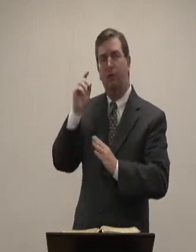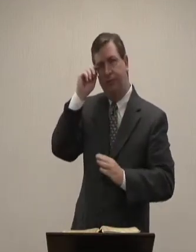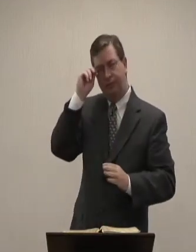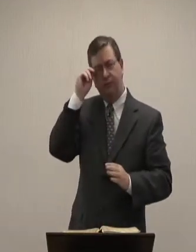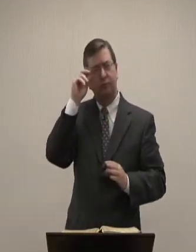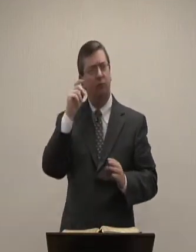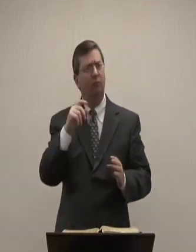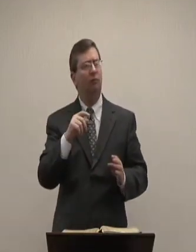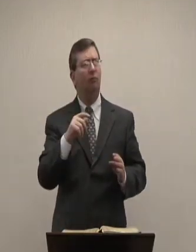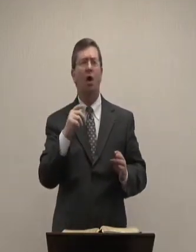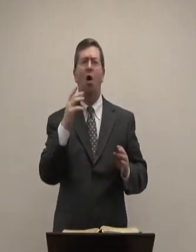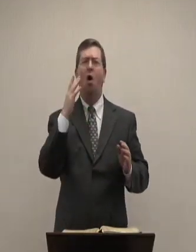Beginning at Jerusalem.